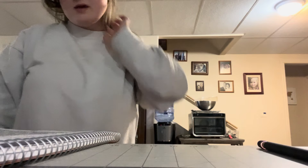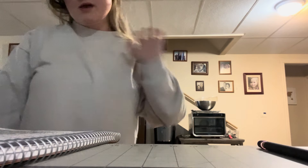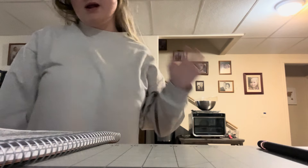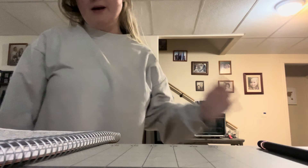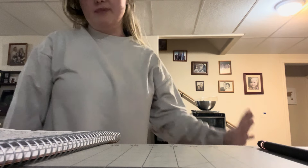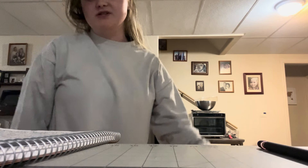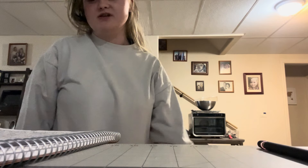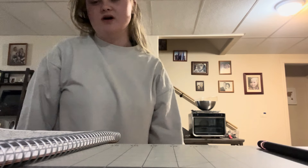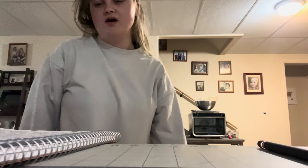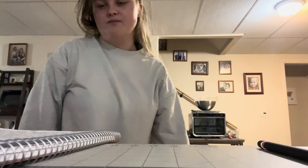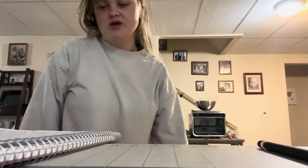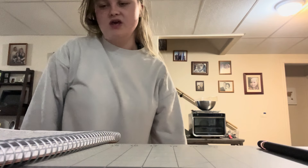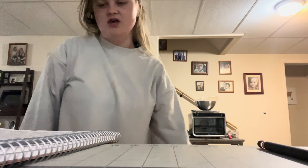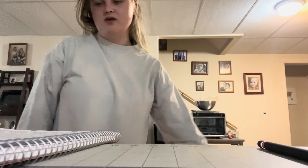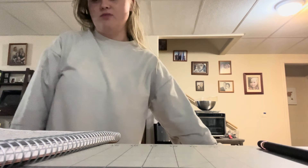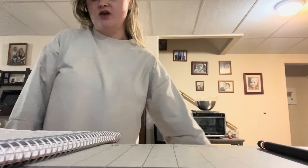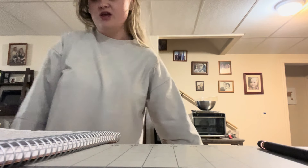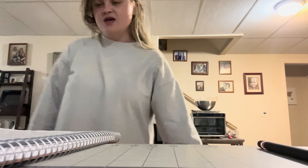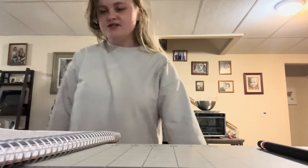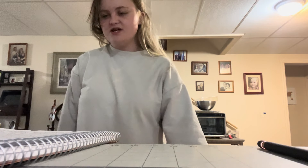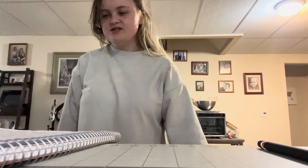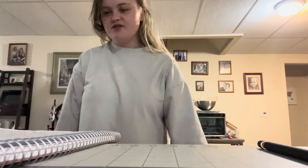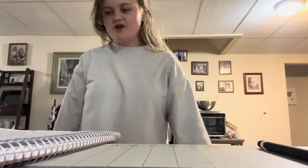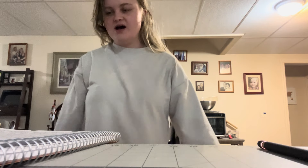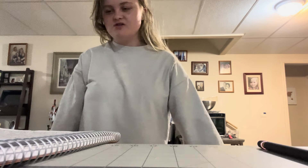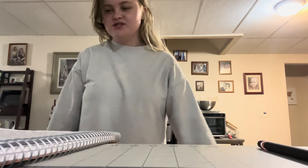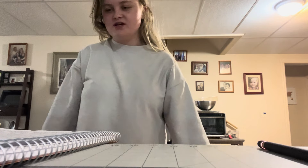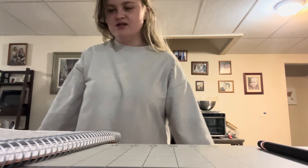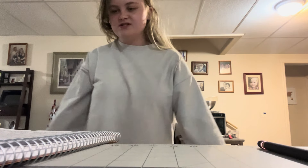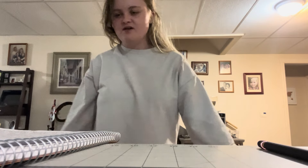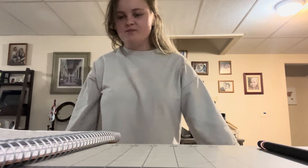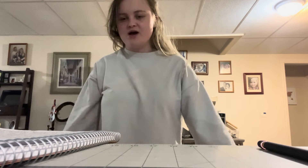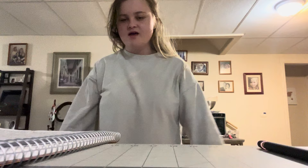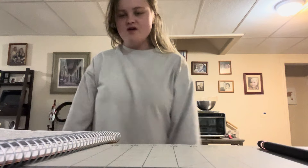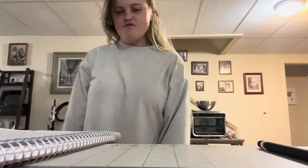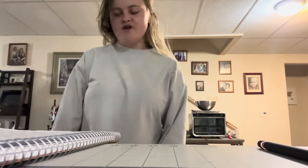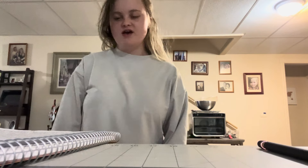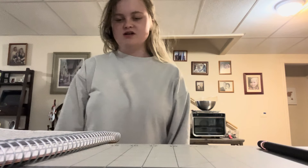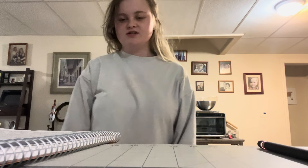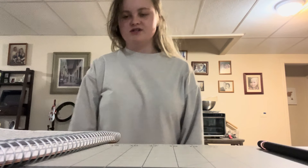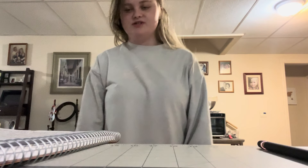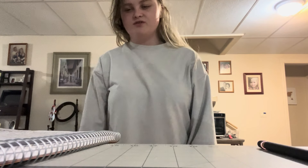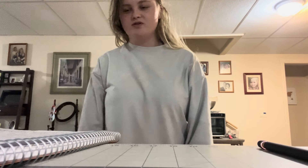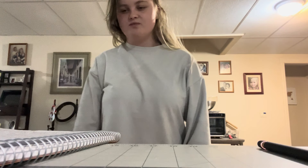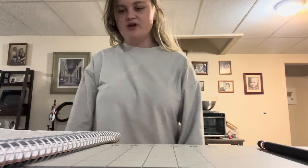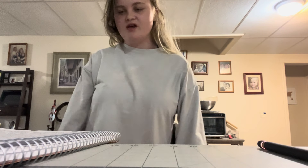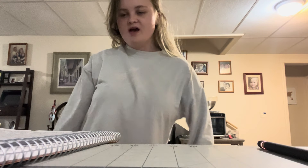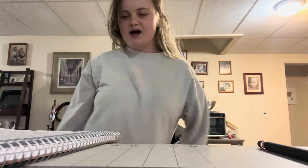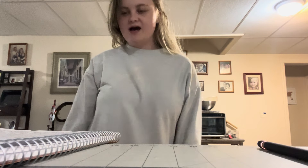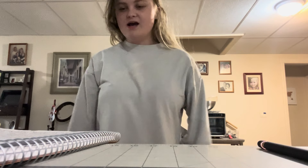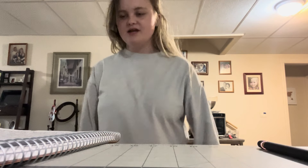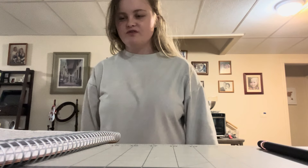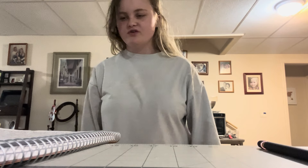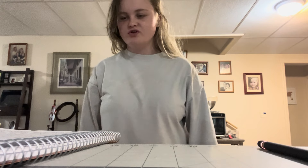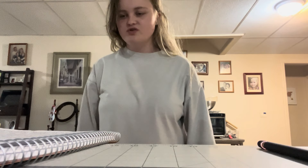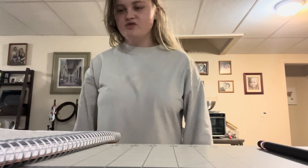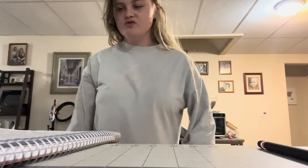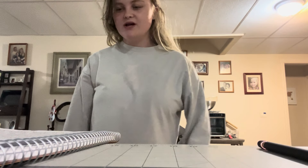get happy to meet me. Tens of thousands of my fans adore me. I never knew I'd